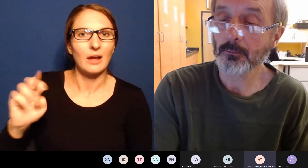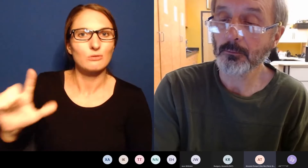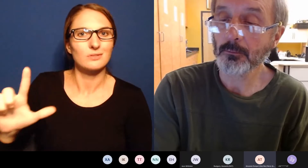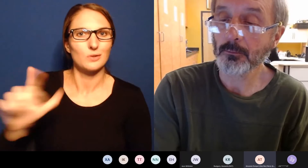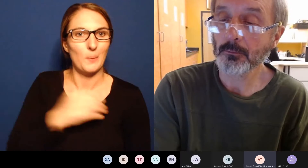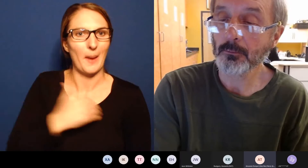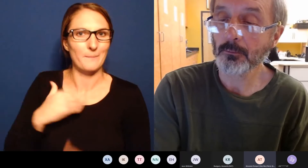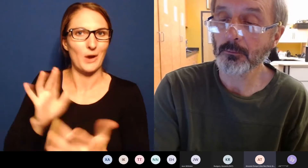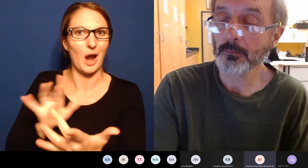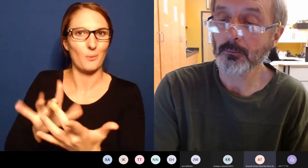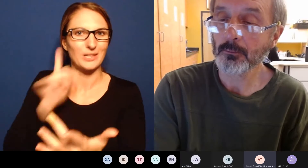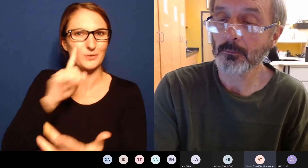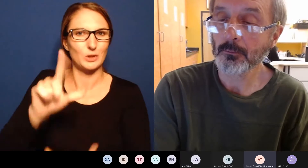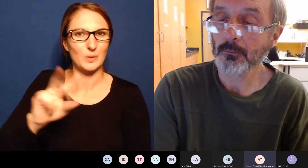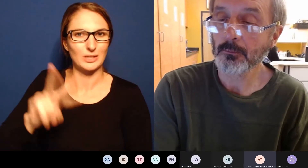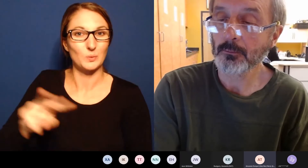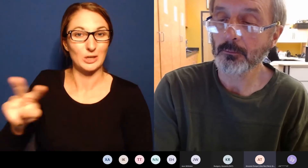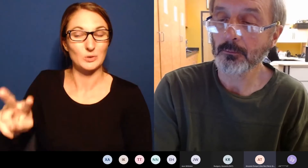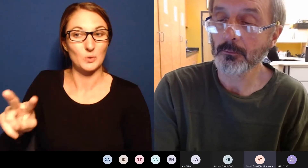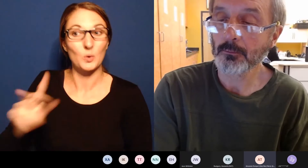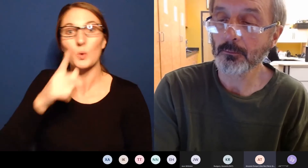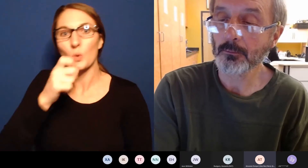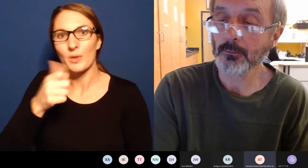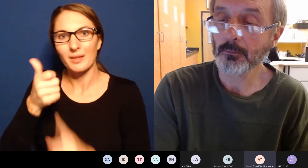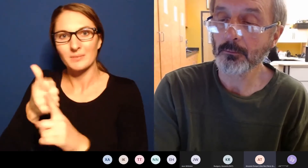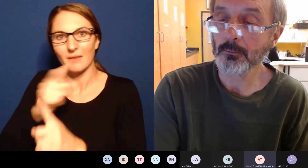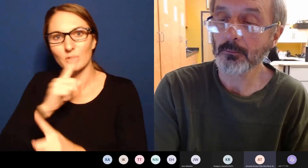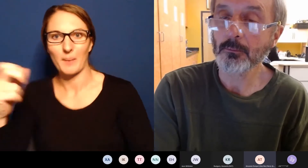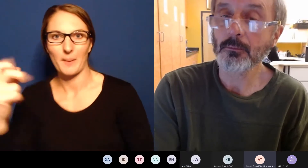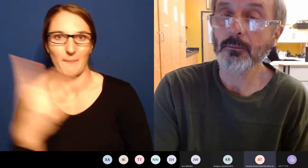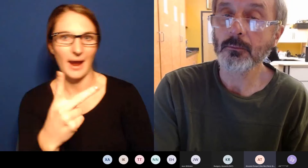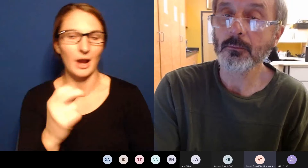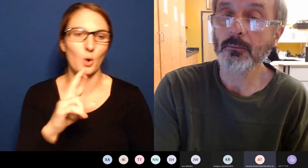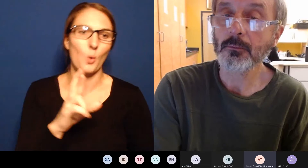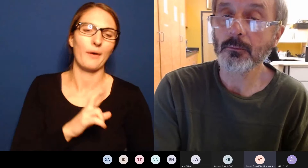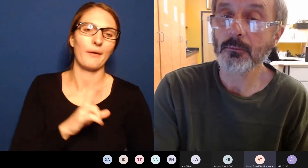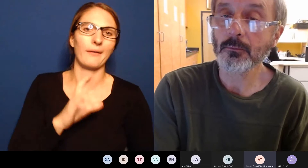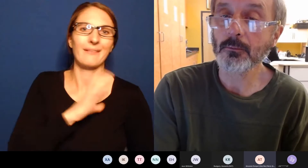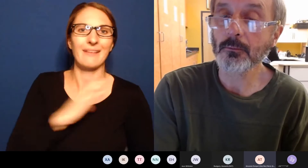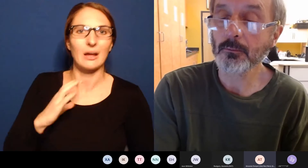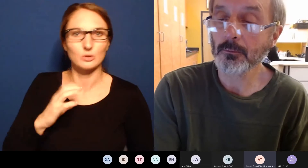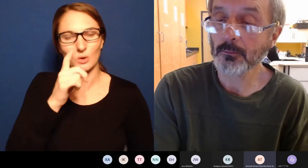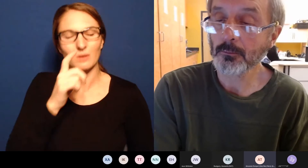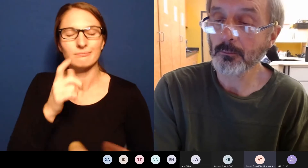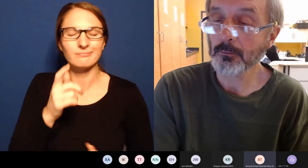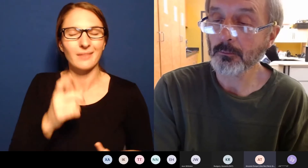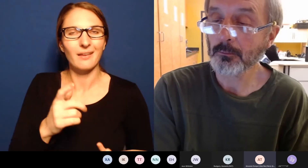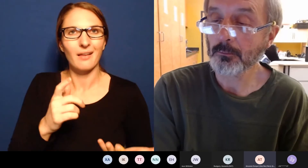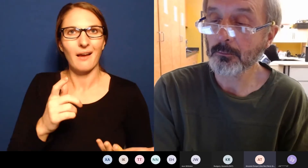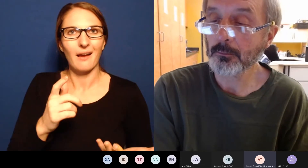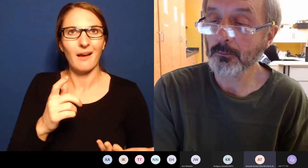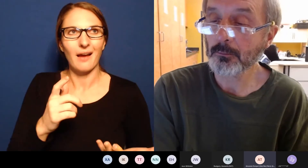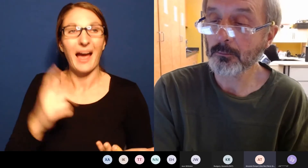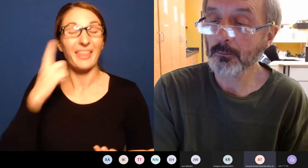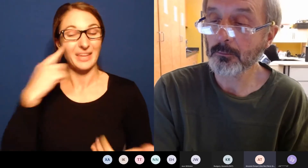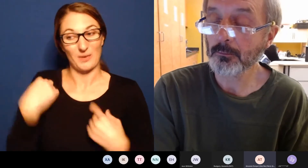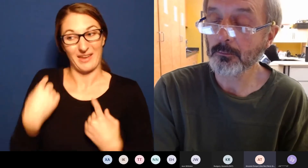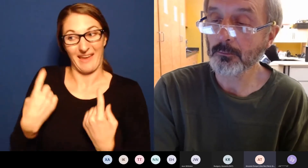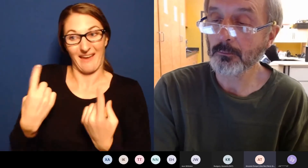2022 for those who are returning or any new council members would be important. I think we have been reaching out to council